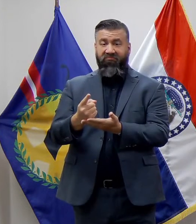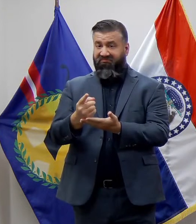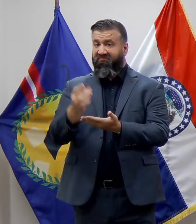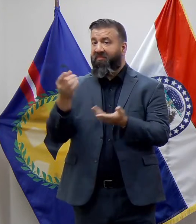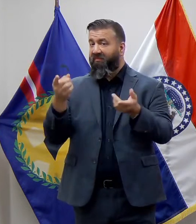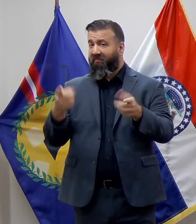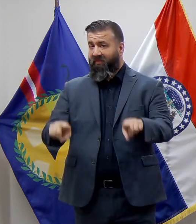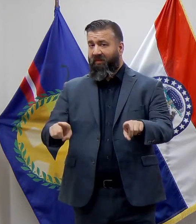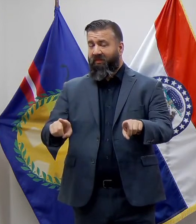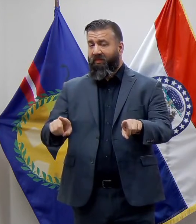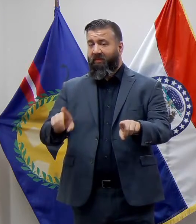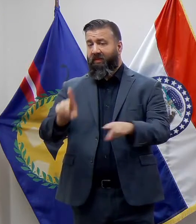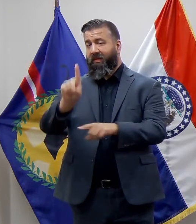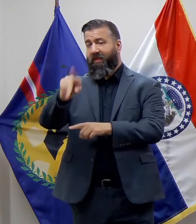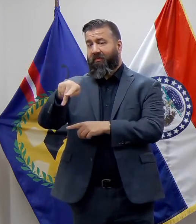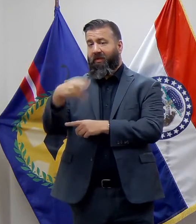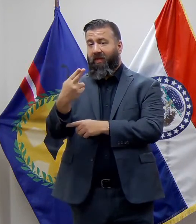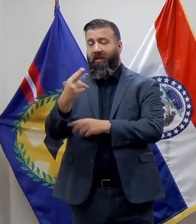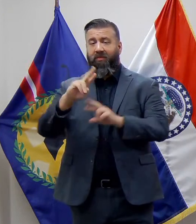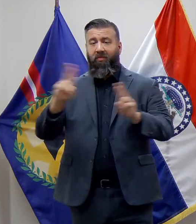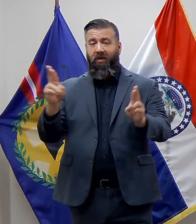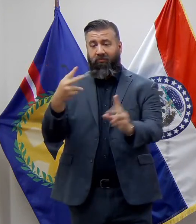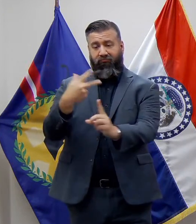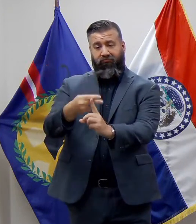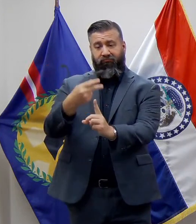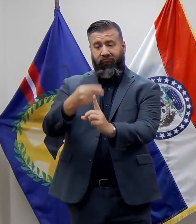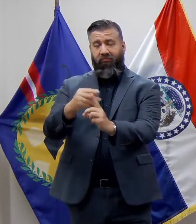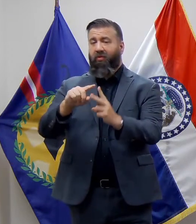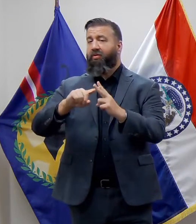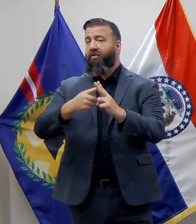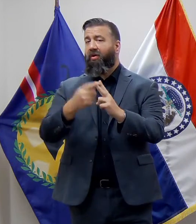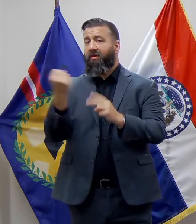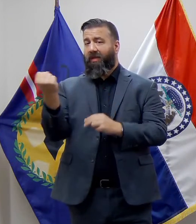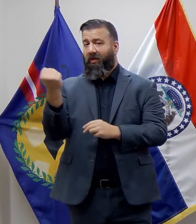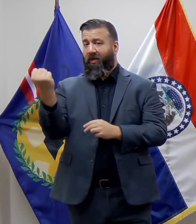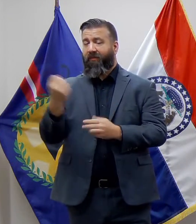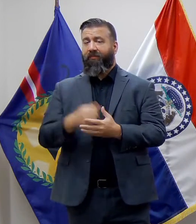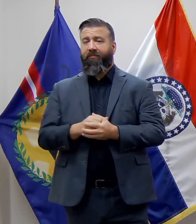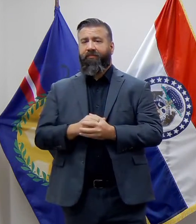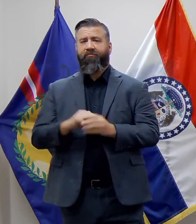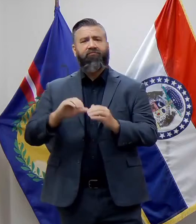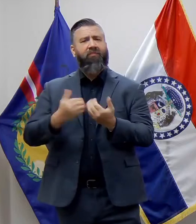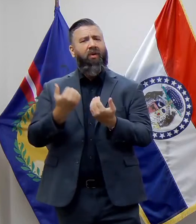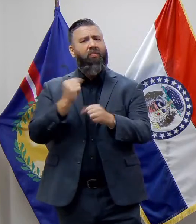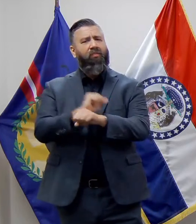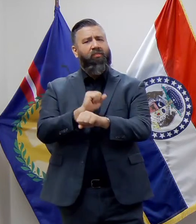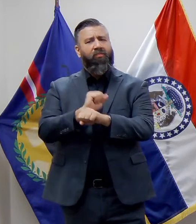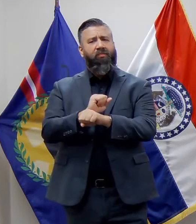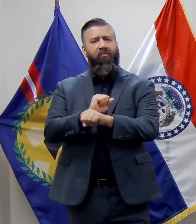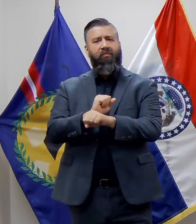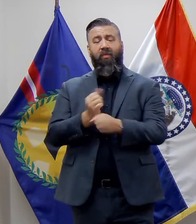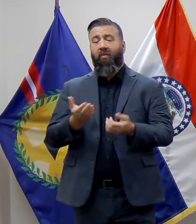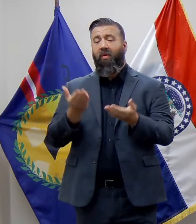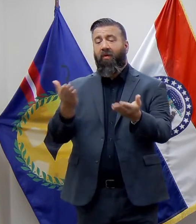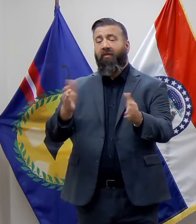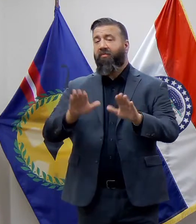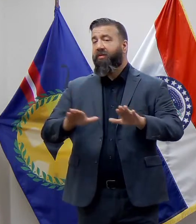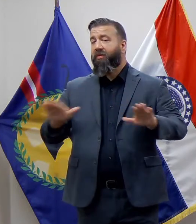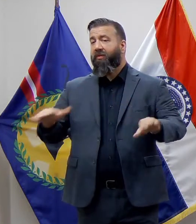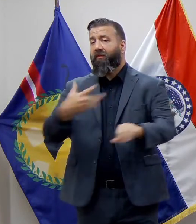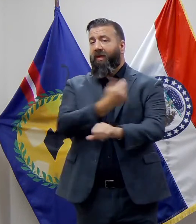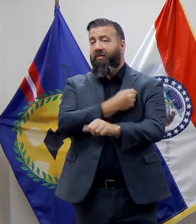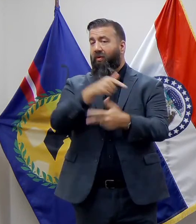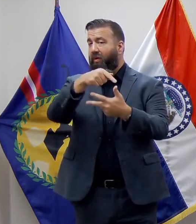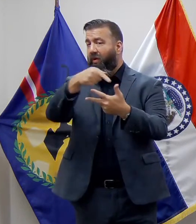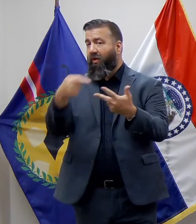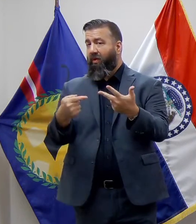the child-sized shots beginning Saturday. And here's how that will work. We will offer pediatric vaccines at all 3